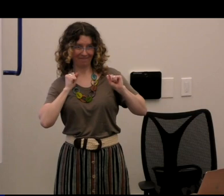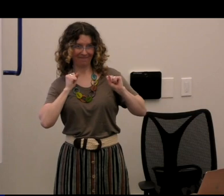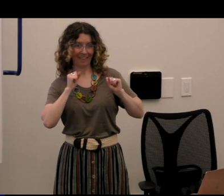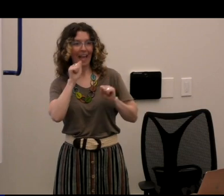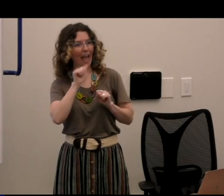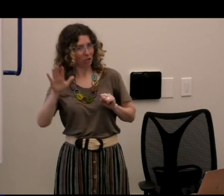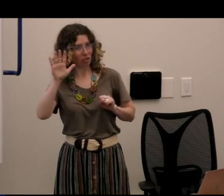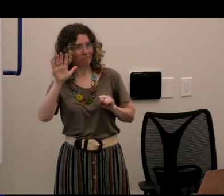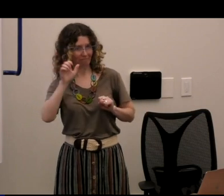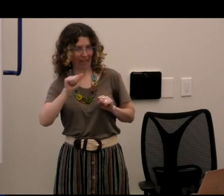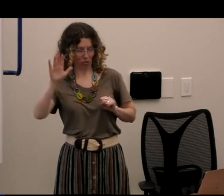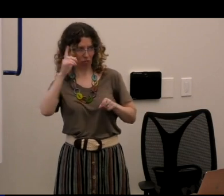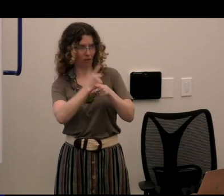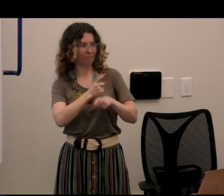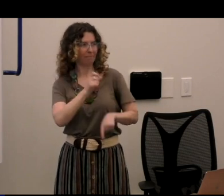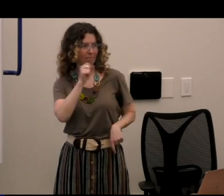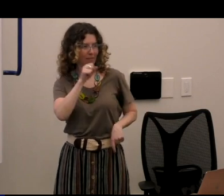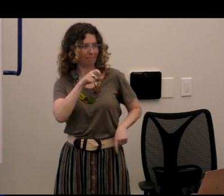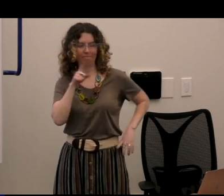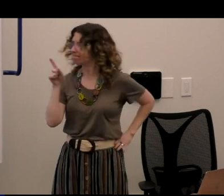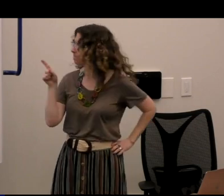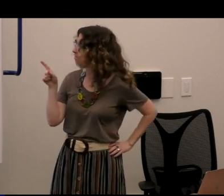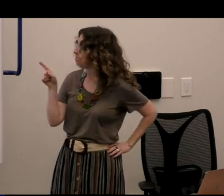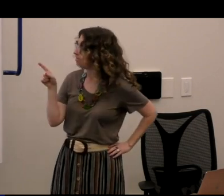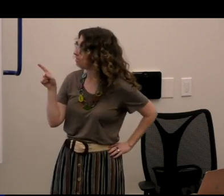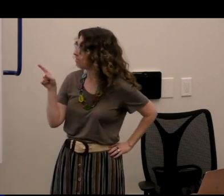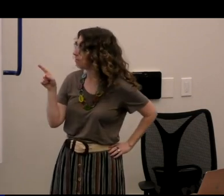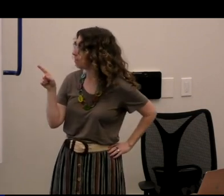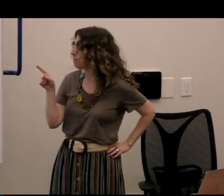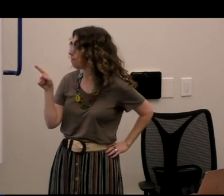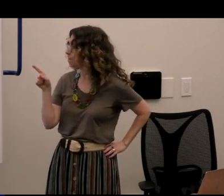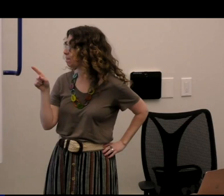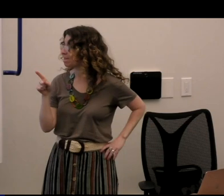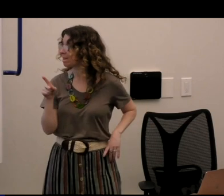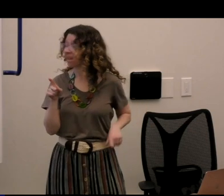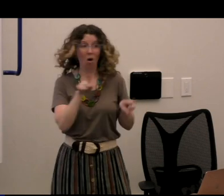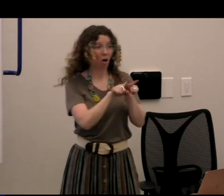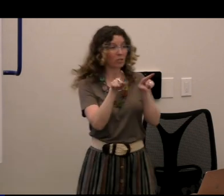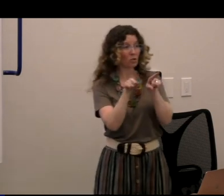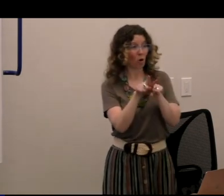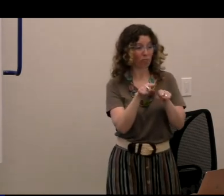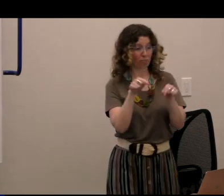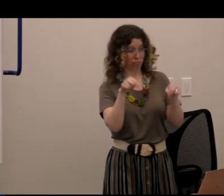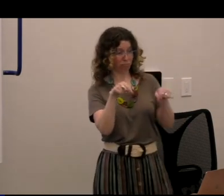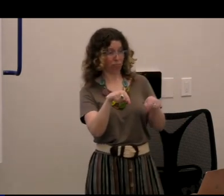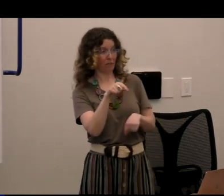make space, as well as Asian. Mm-hmm.